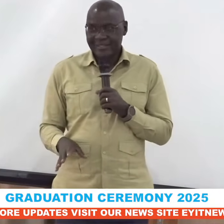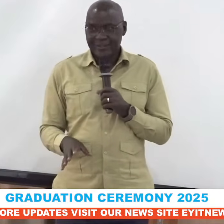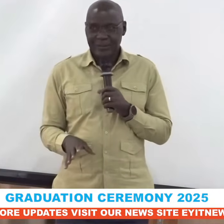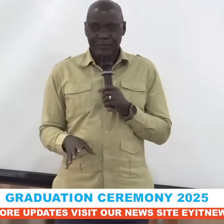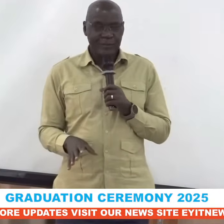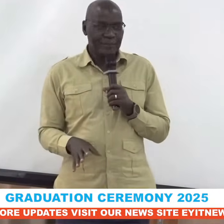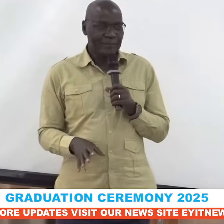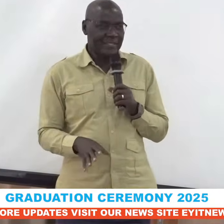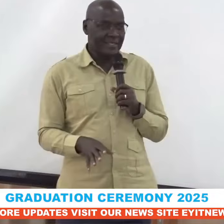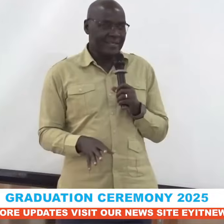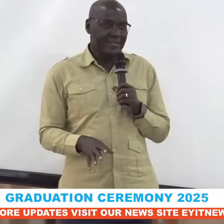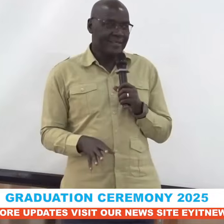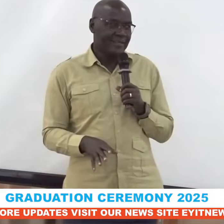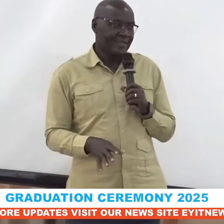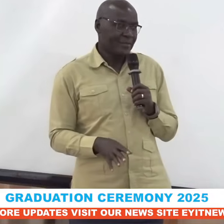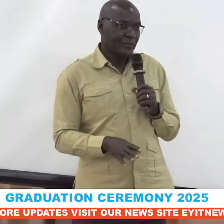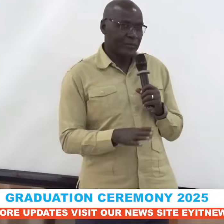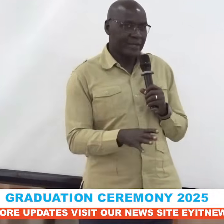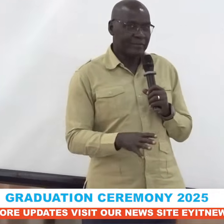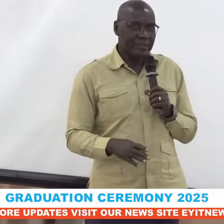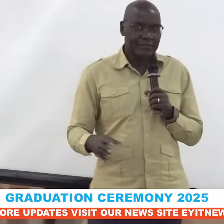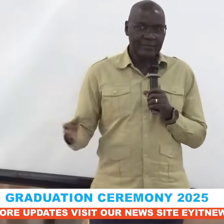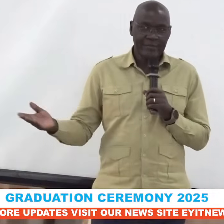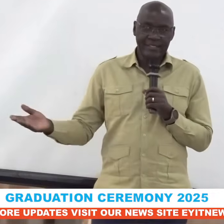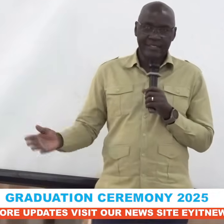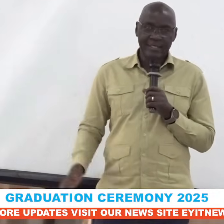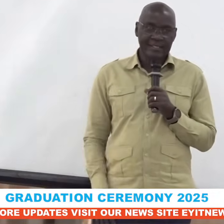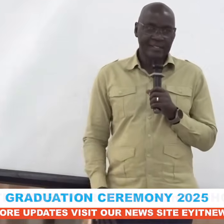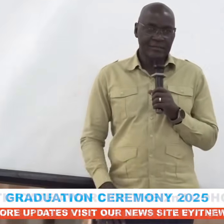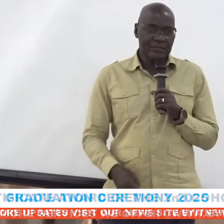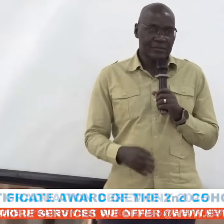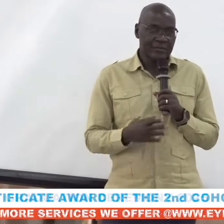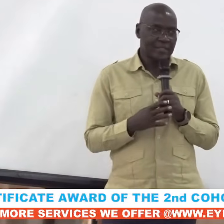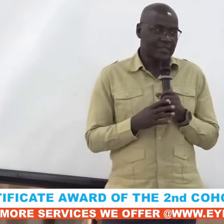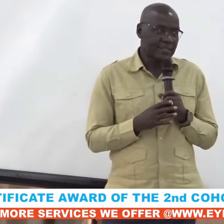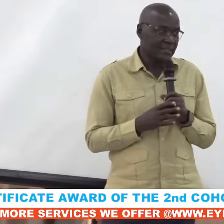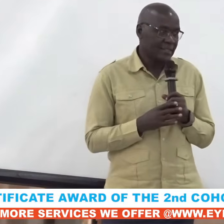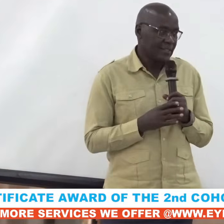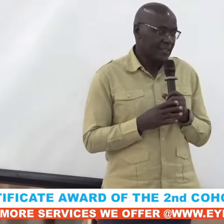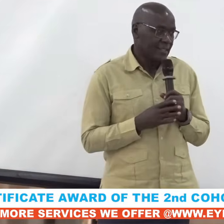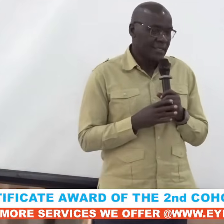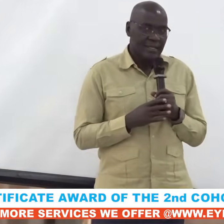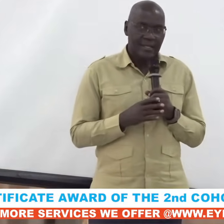Yes, so, but we are grateful. Angela, thank you so much